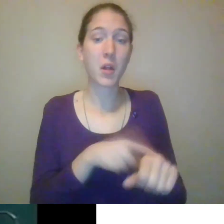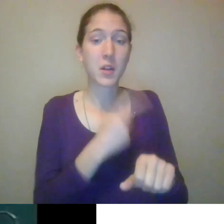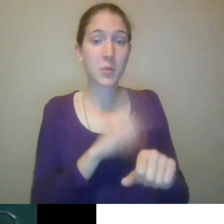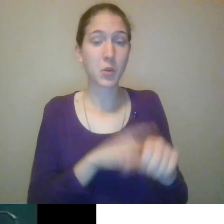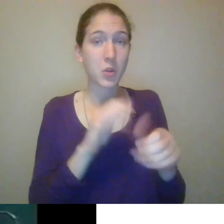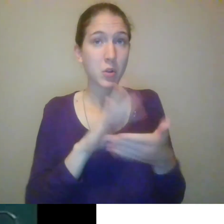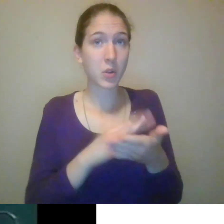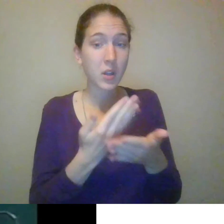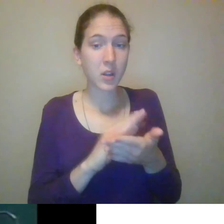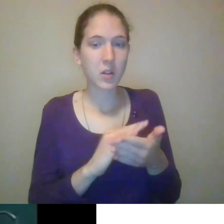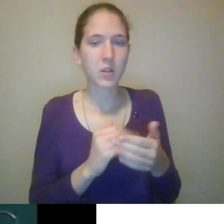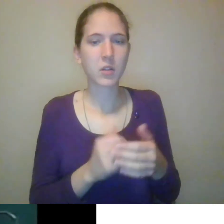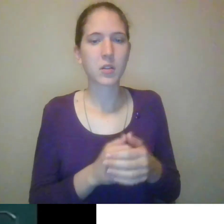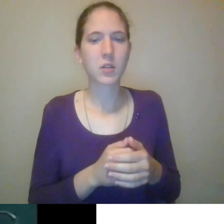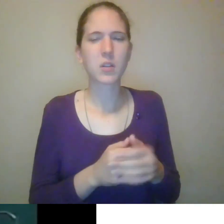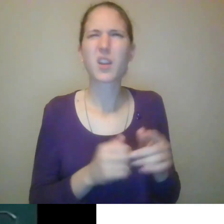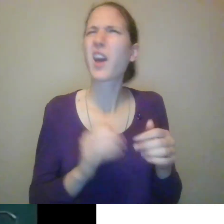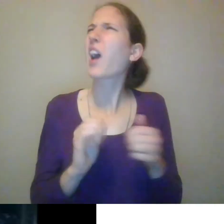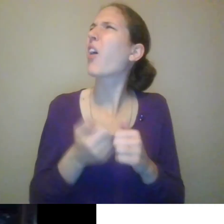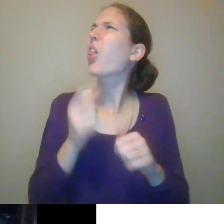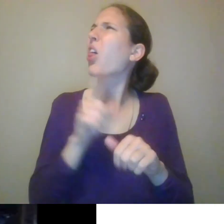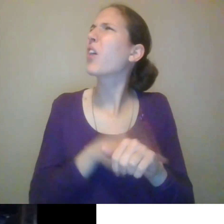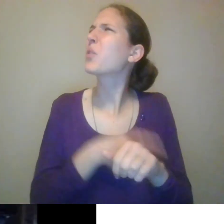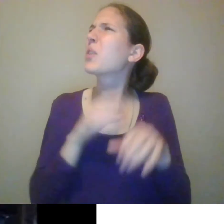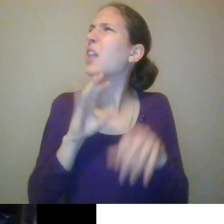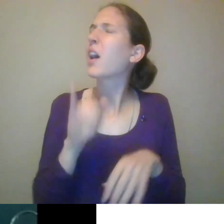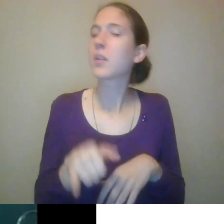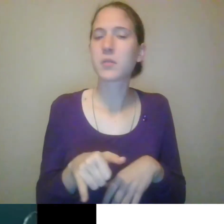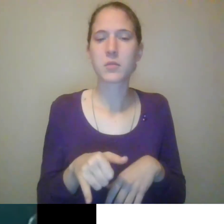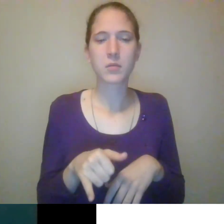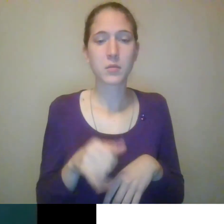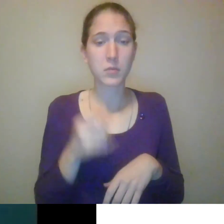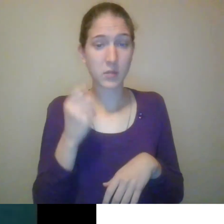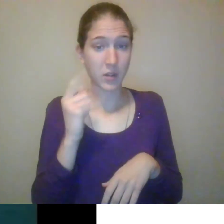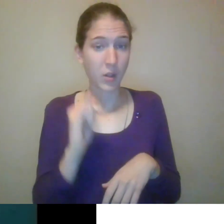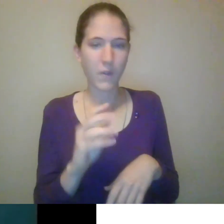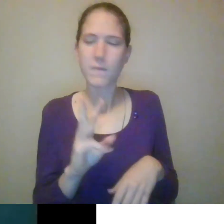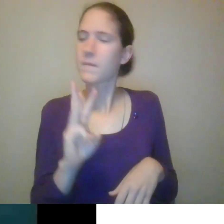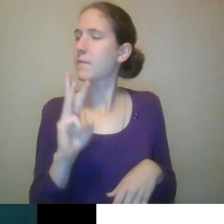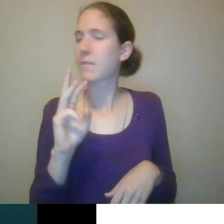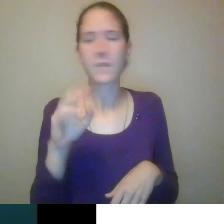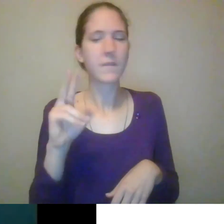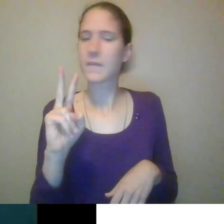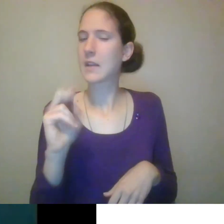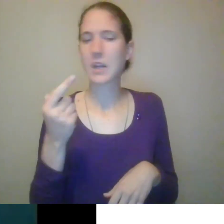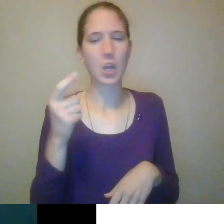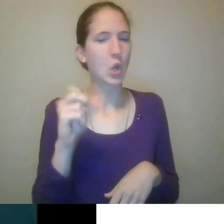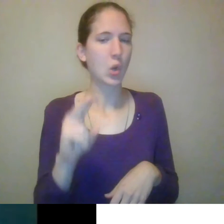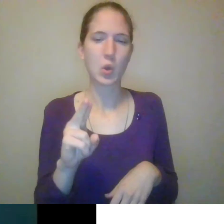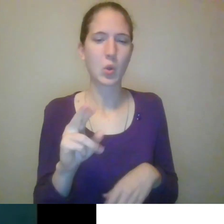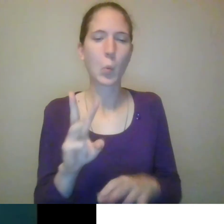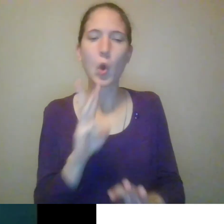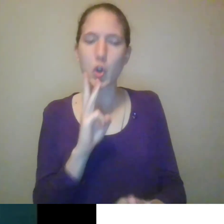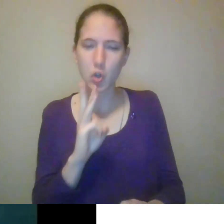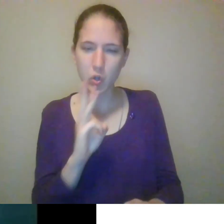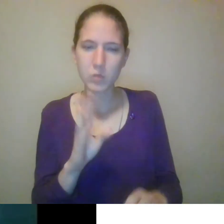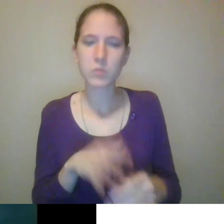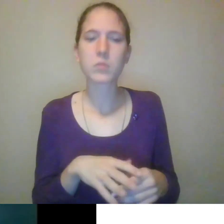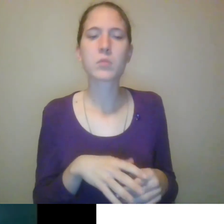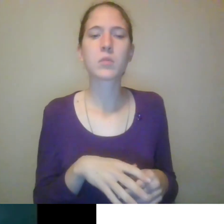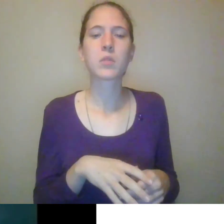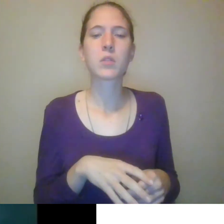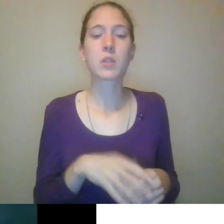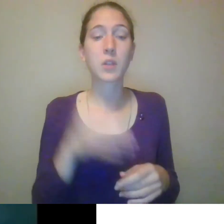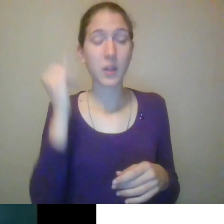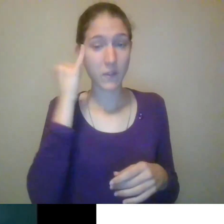cook it if you want. Just How long have you been doing that? Yeah. oh, this is not vinegar. This is water now. Vinegar, you have to keep it in about 2